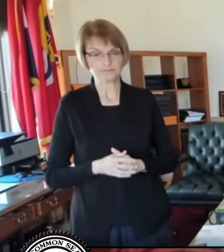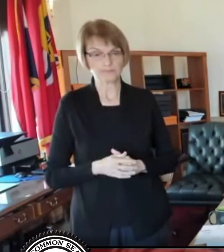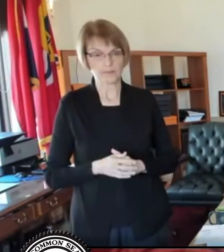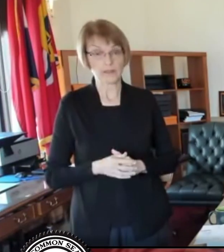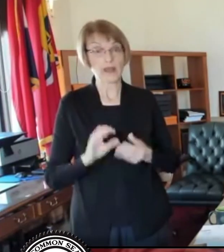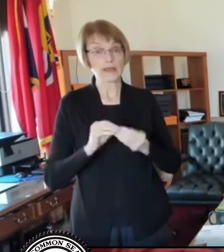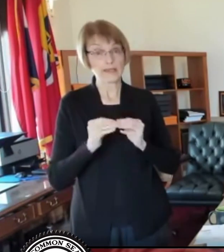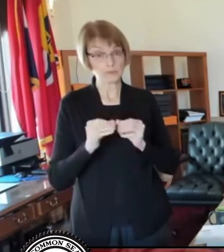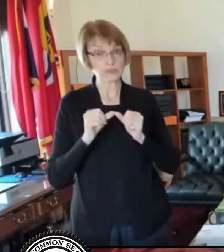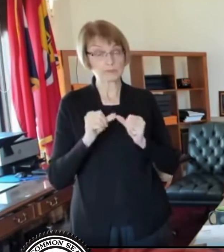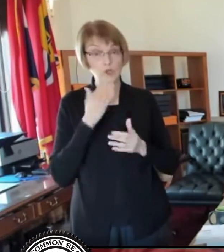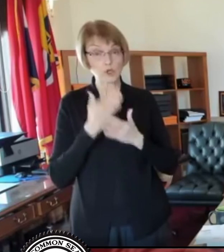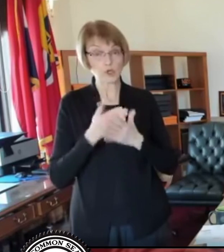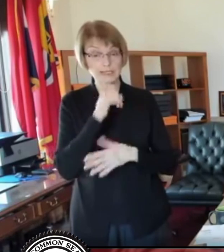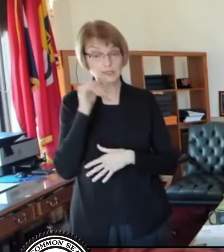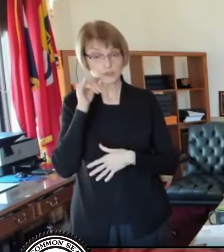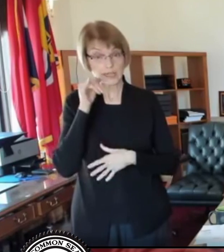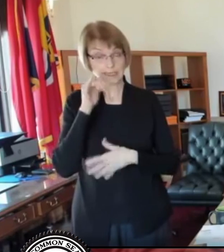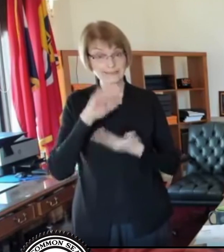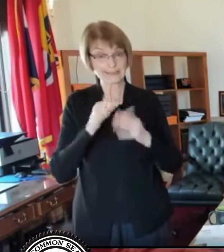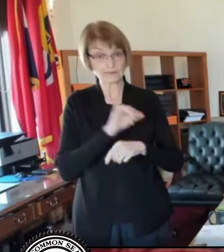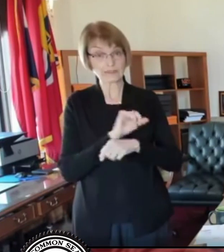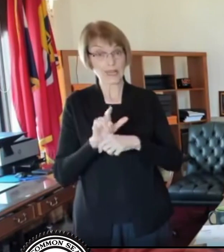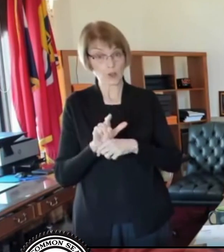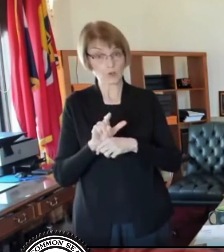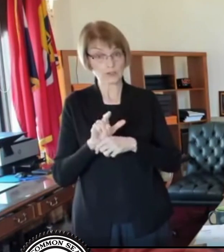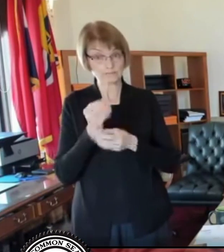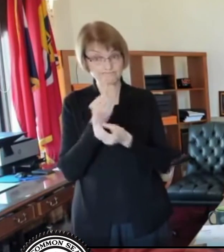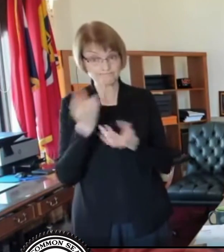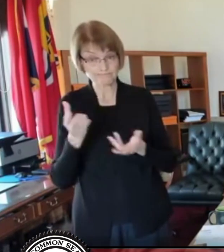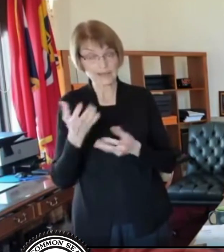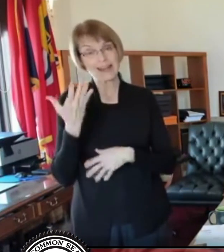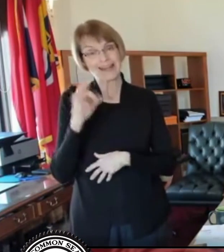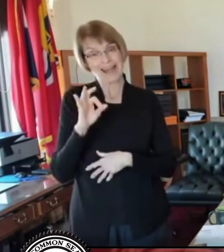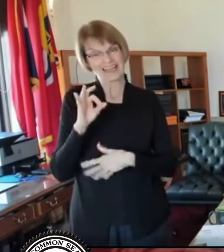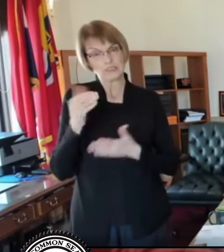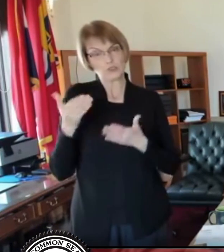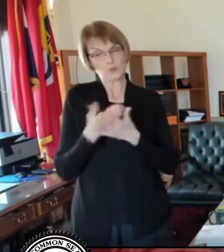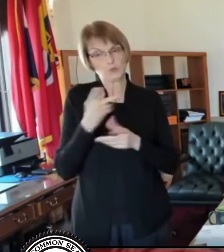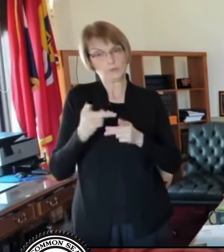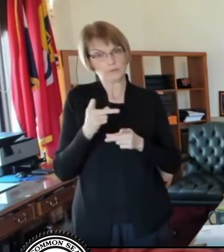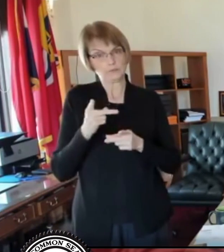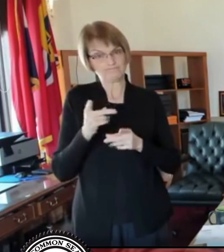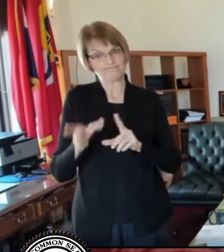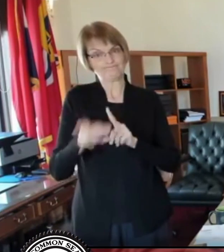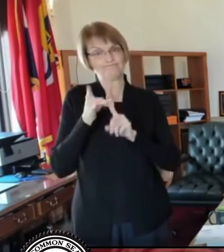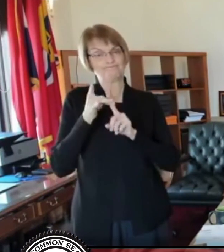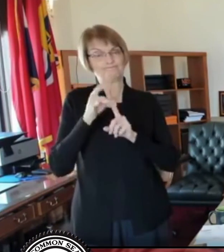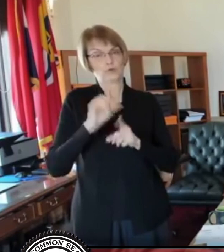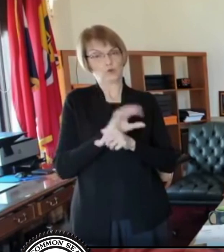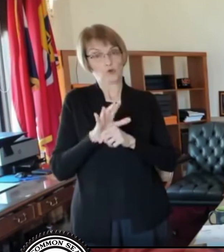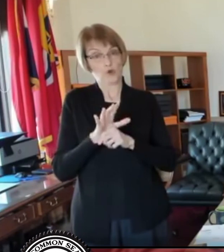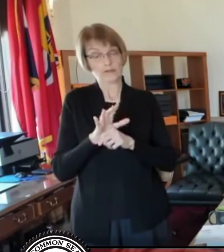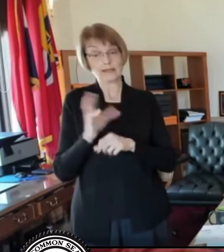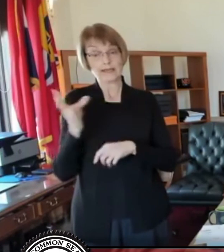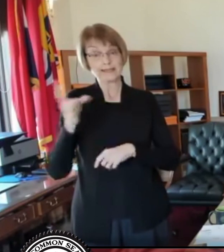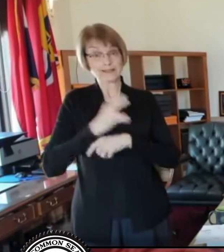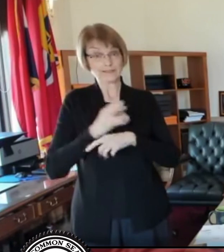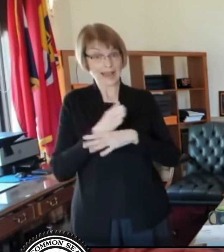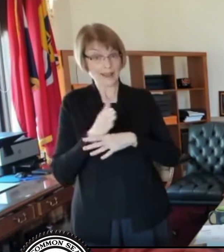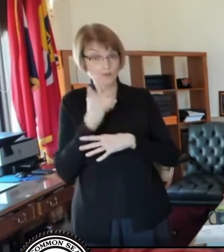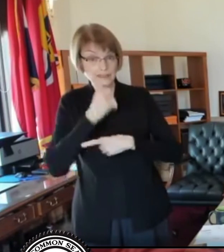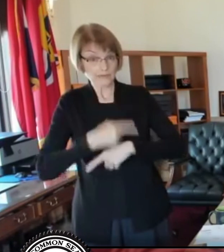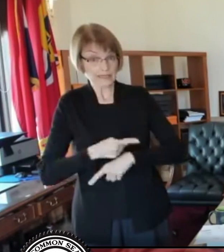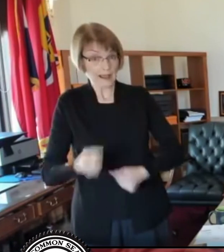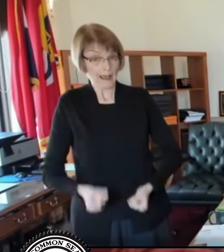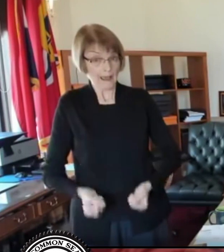numbers continue to be good. Yesterday, the city of St. Louis reported 19 new COVID cases. That brings our 7-day average